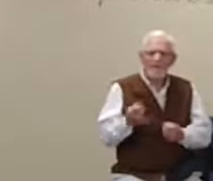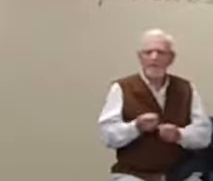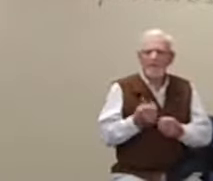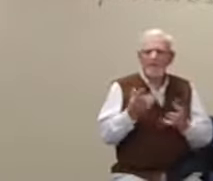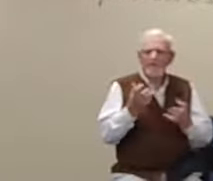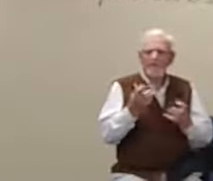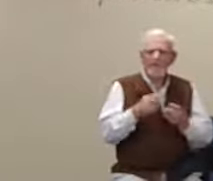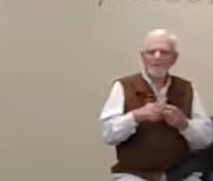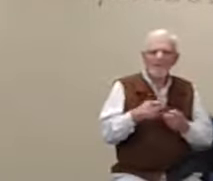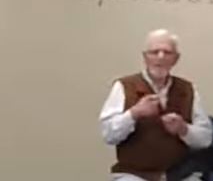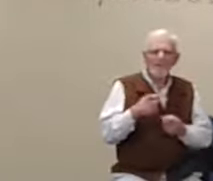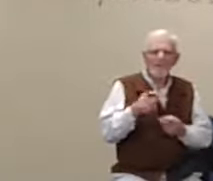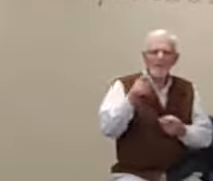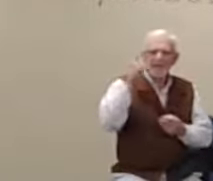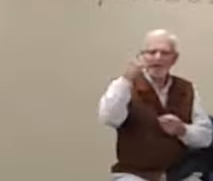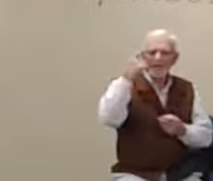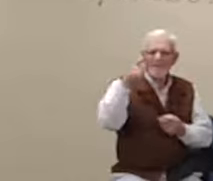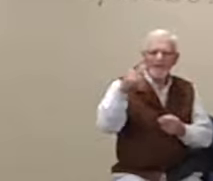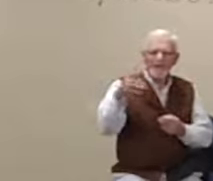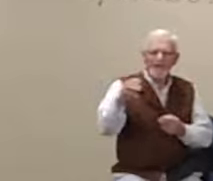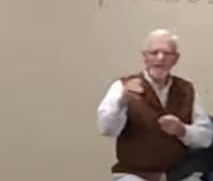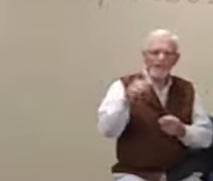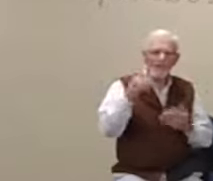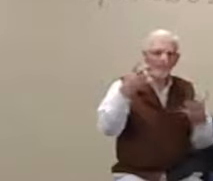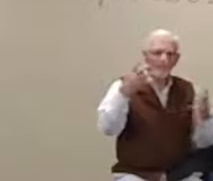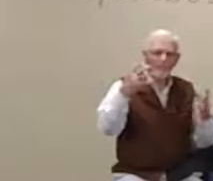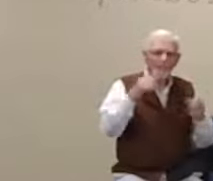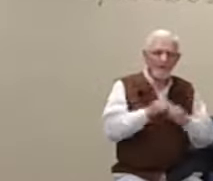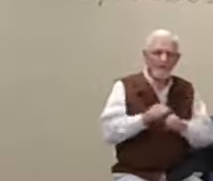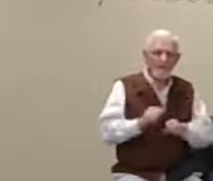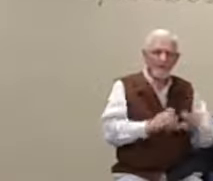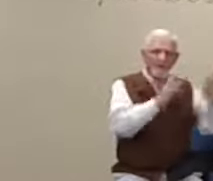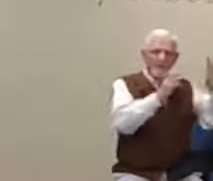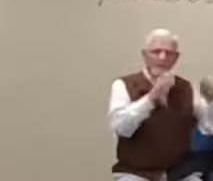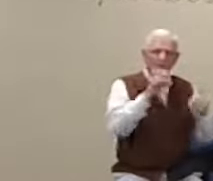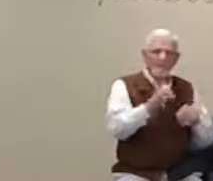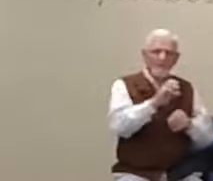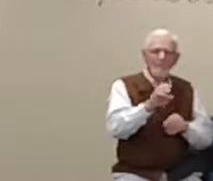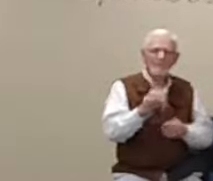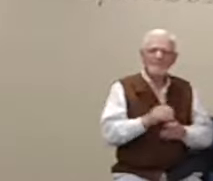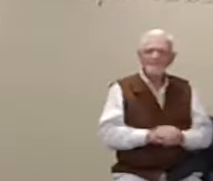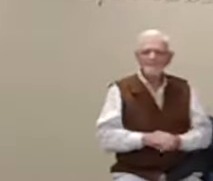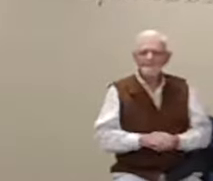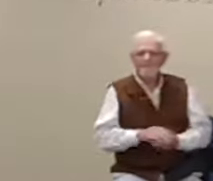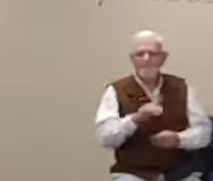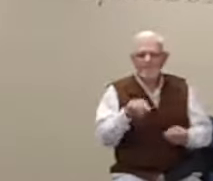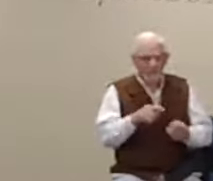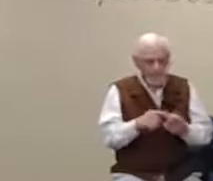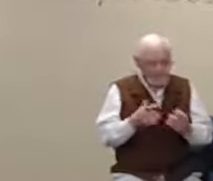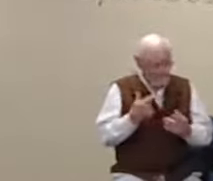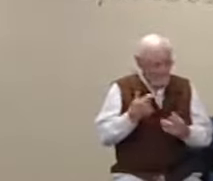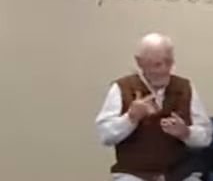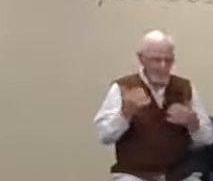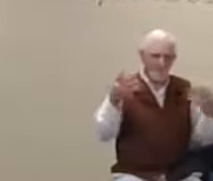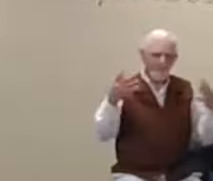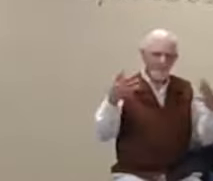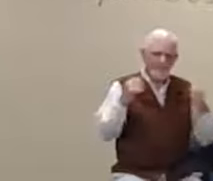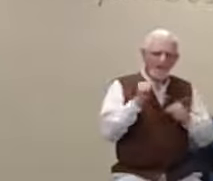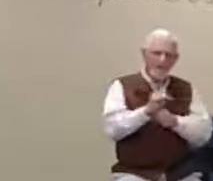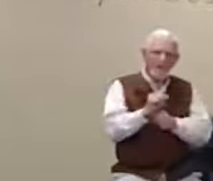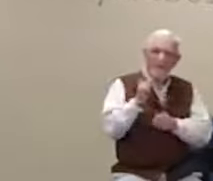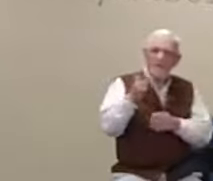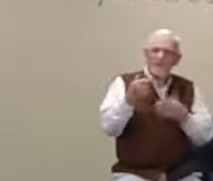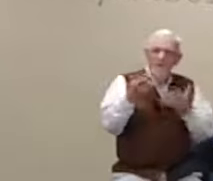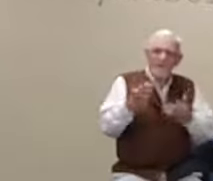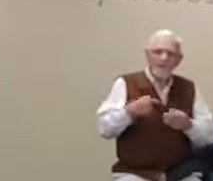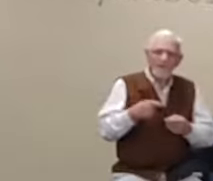will of the Father for him? He's not gone to Calvary yet, and so here, whenever he says, "I have finished the work which thou gavest